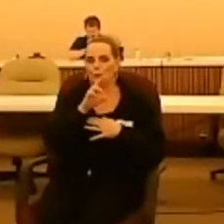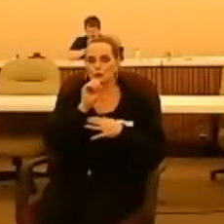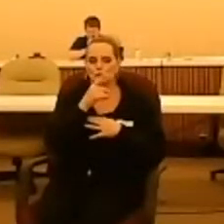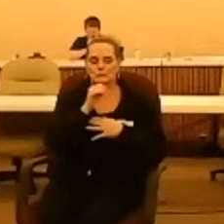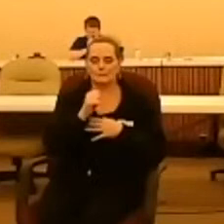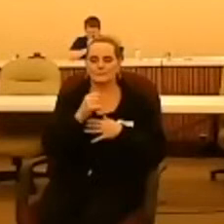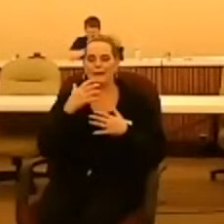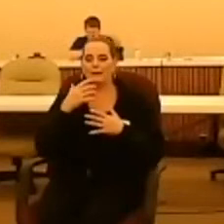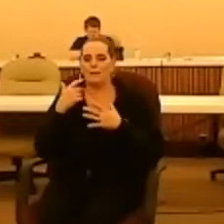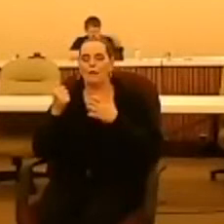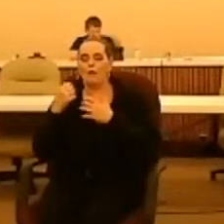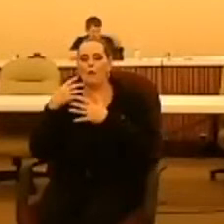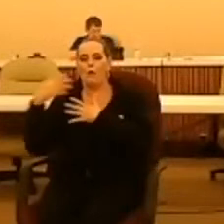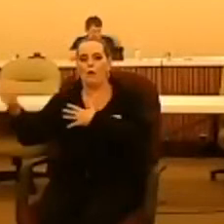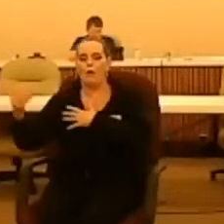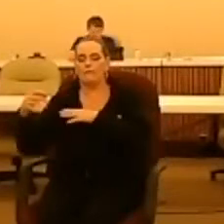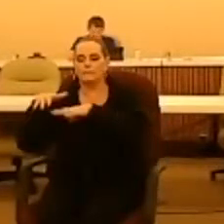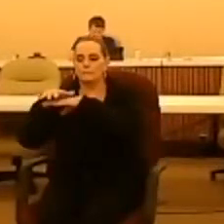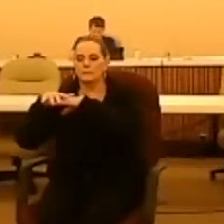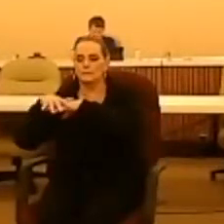lots. Second.